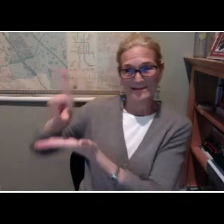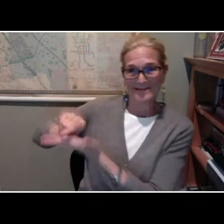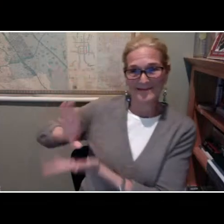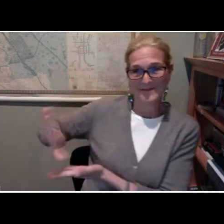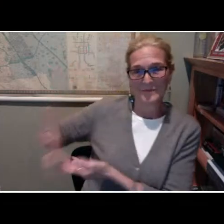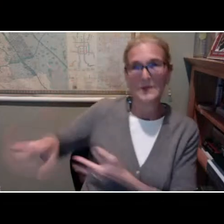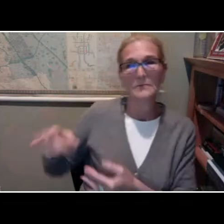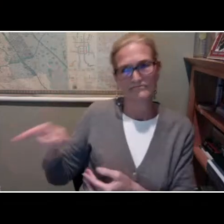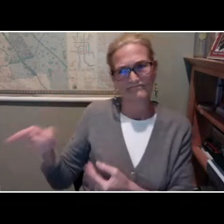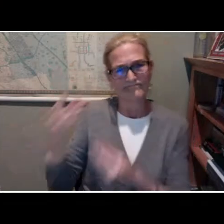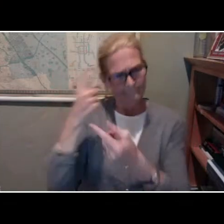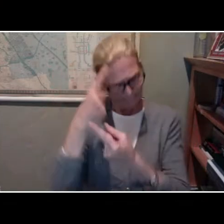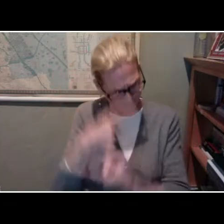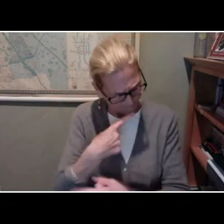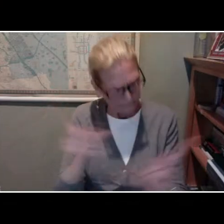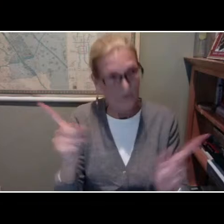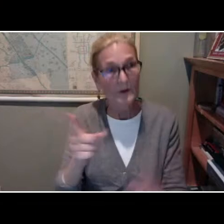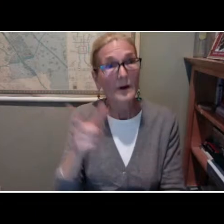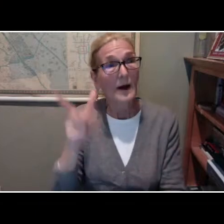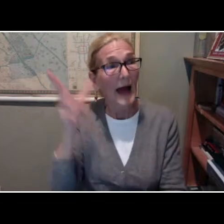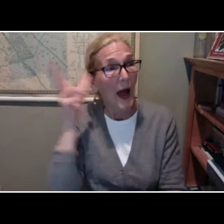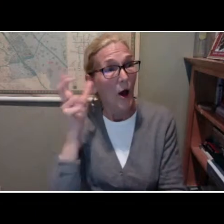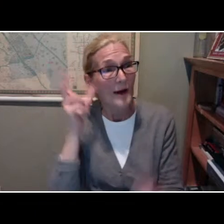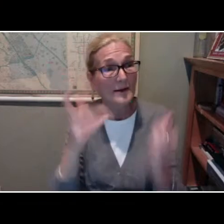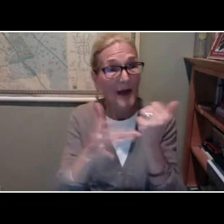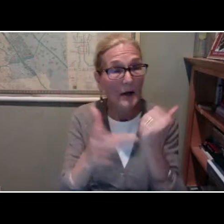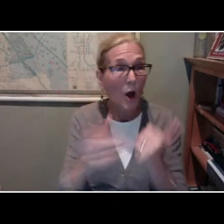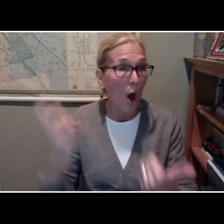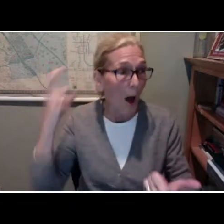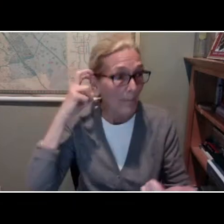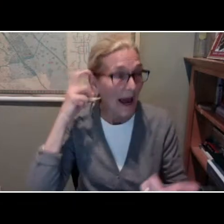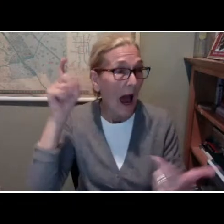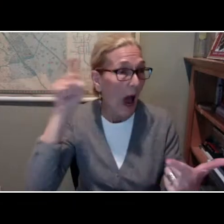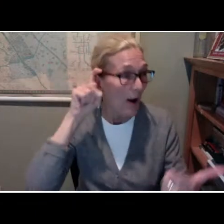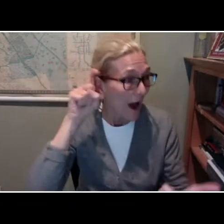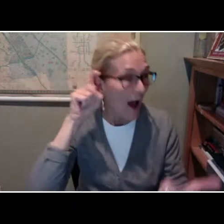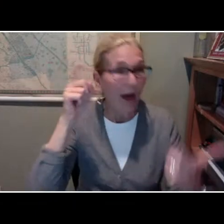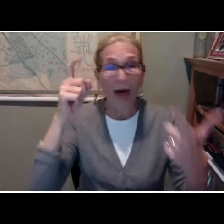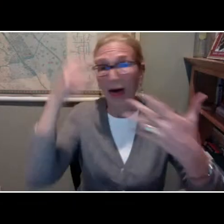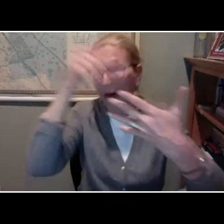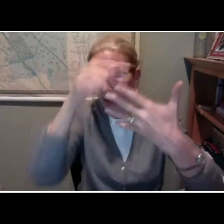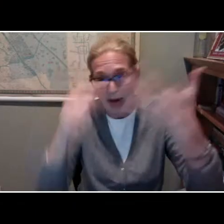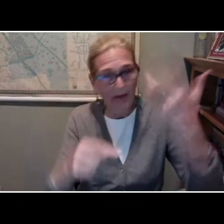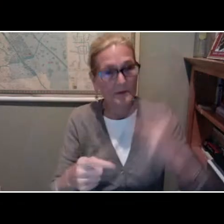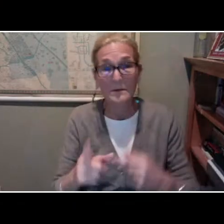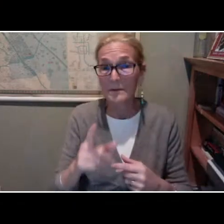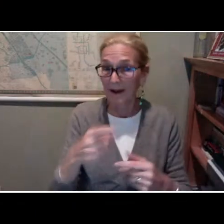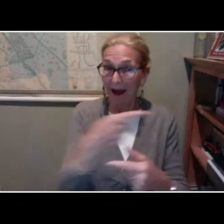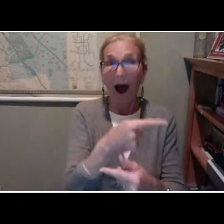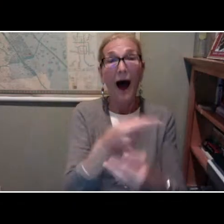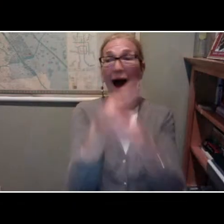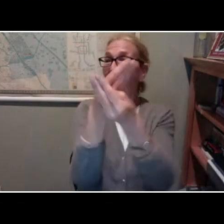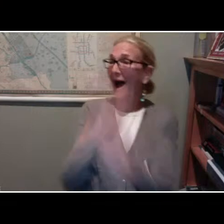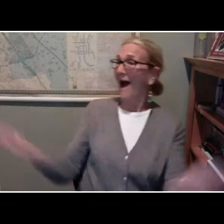The language policy report that I mentioned on the slide, that's also on the CAD website,